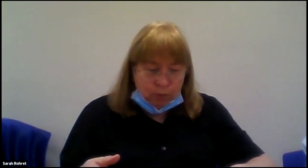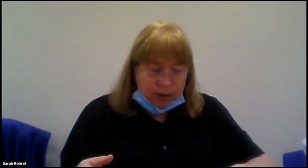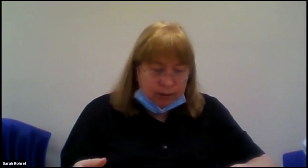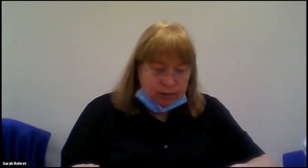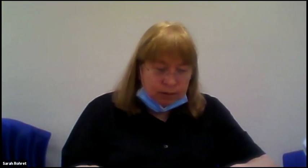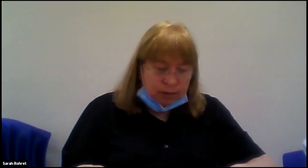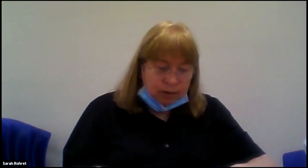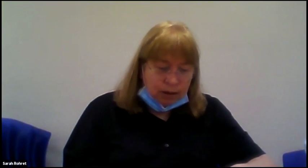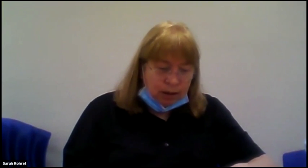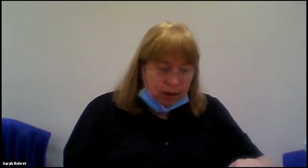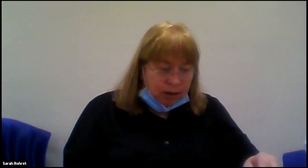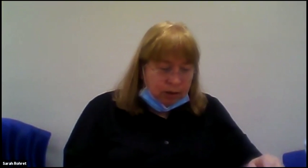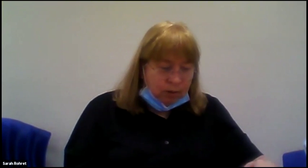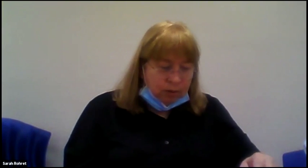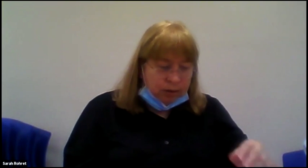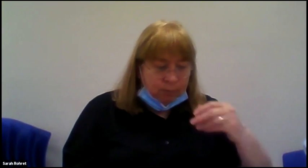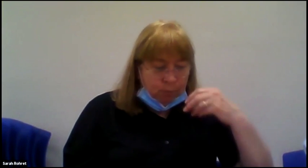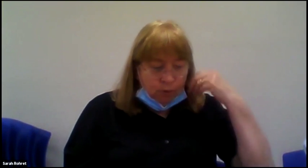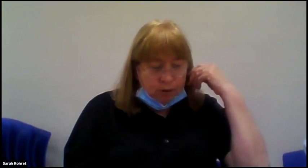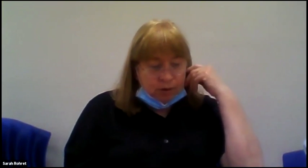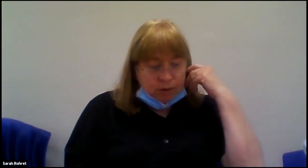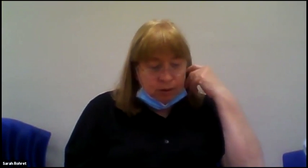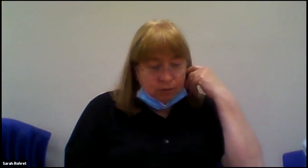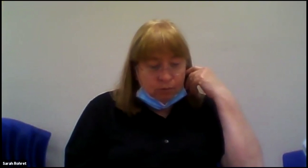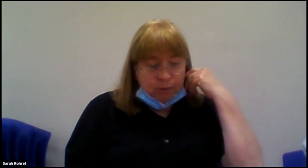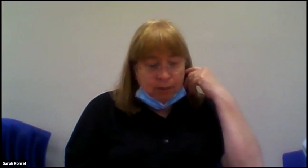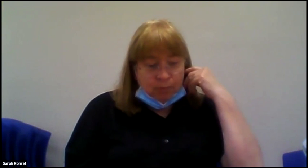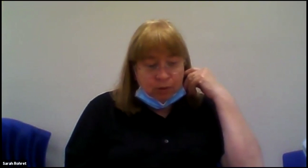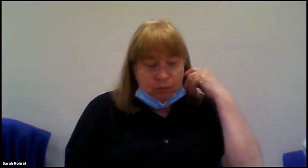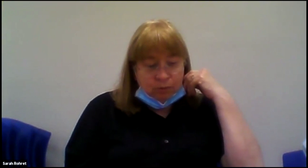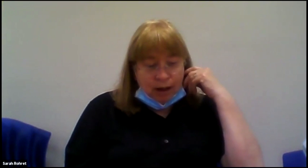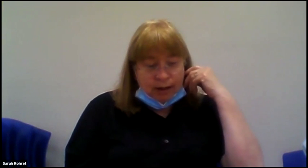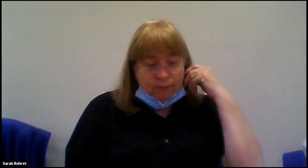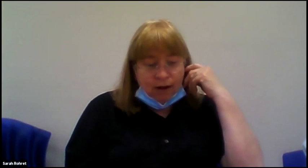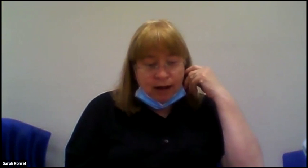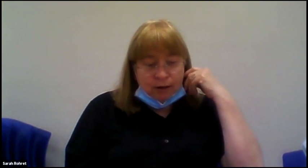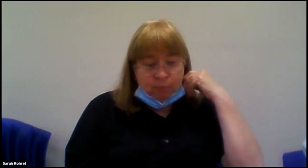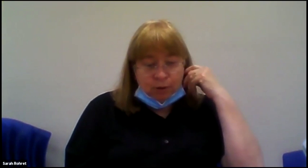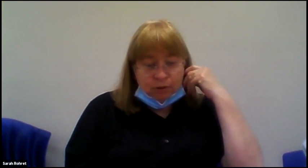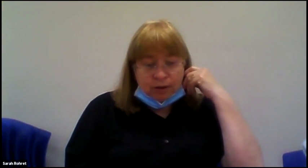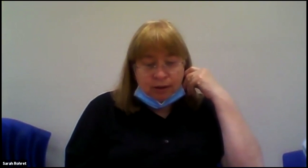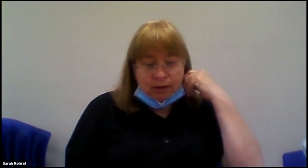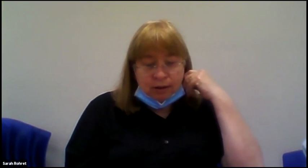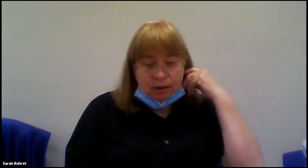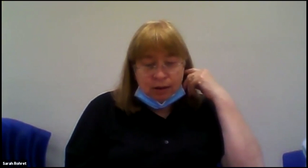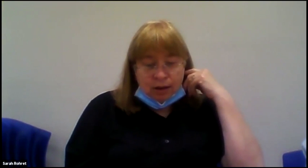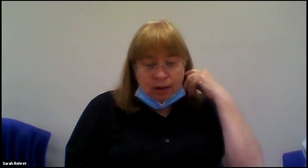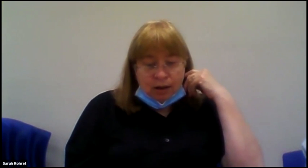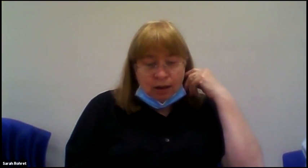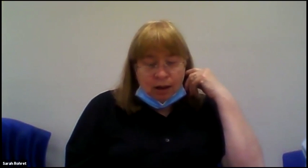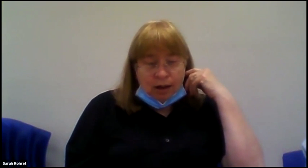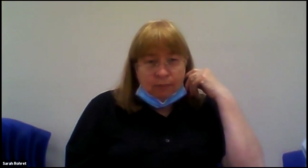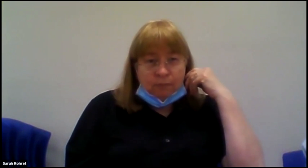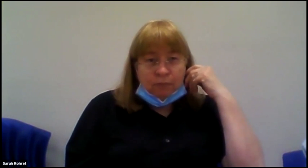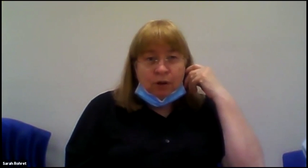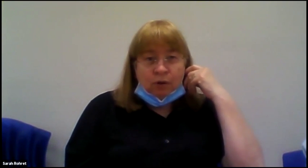PowerPoint. Okay. So it's important to remember to identifying a person. We're going to go